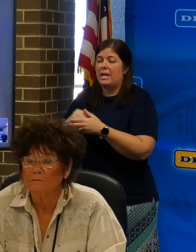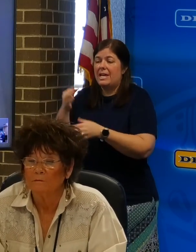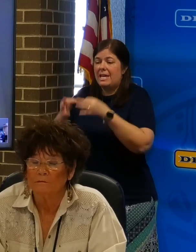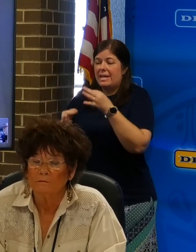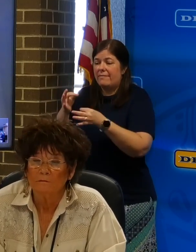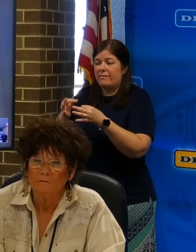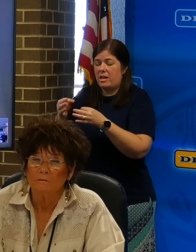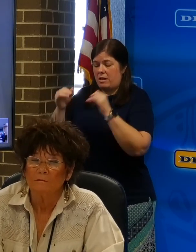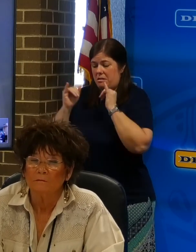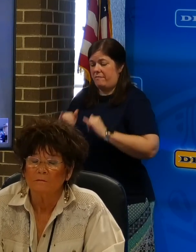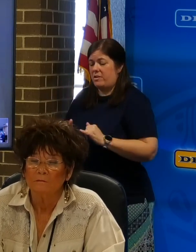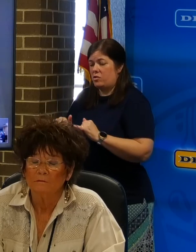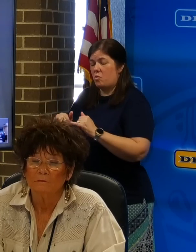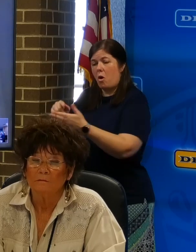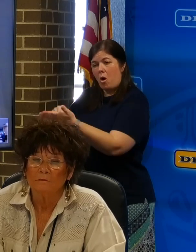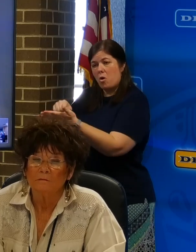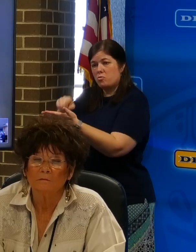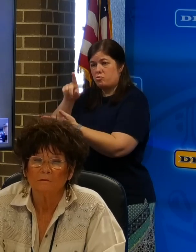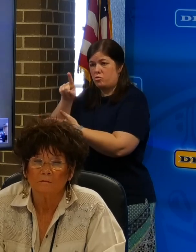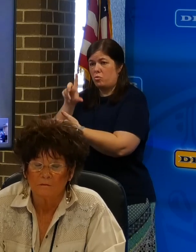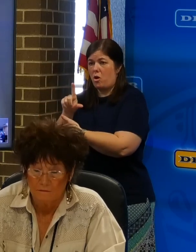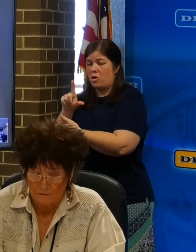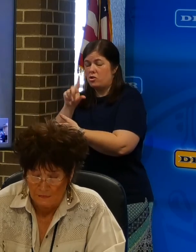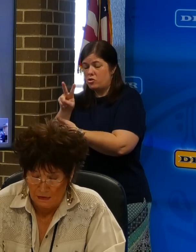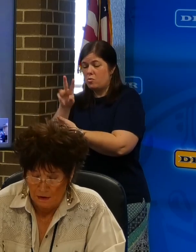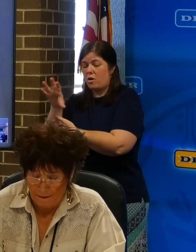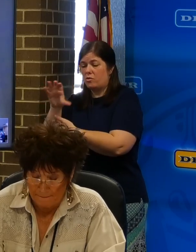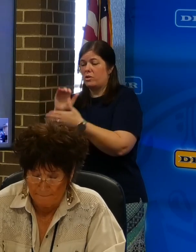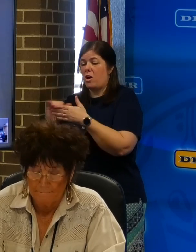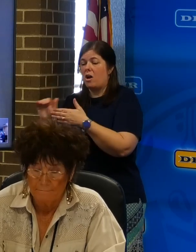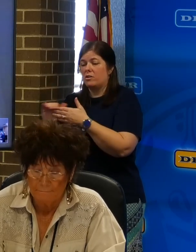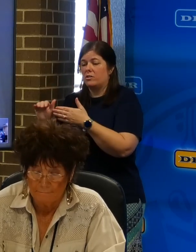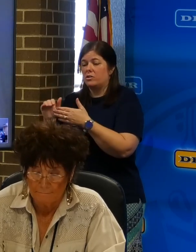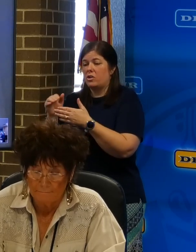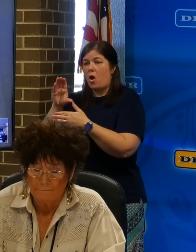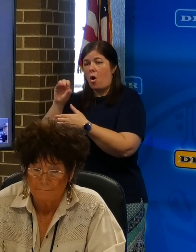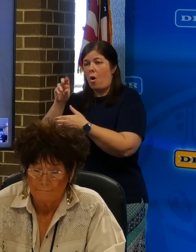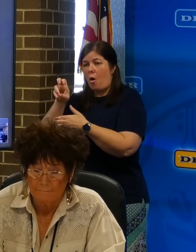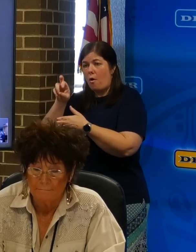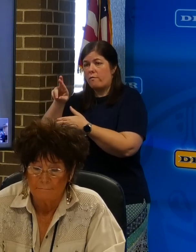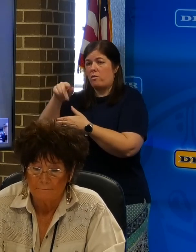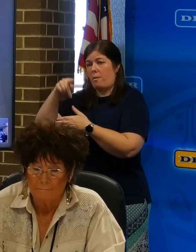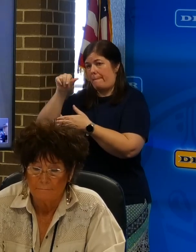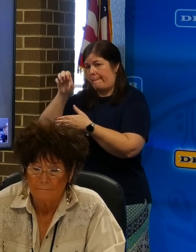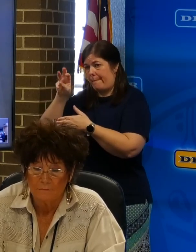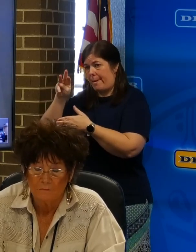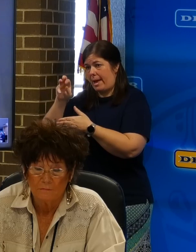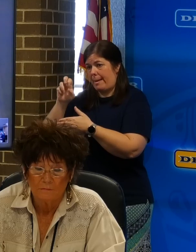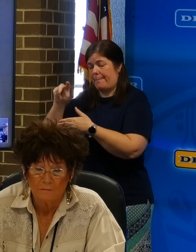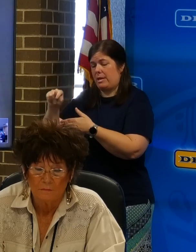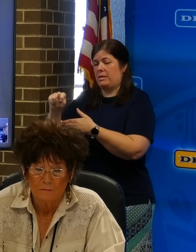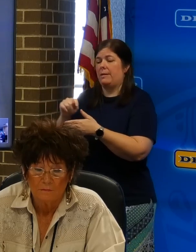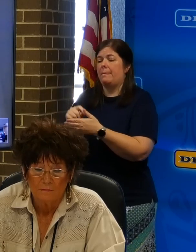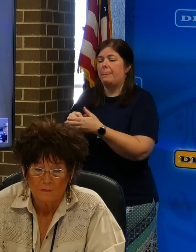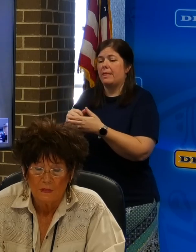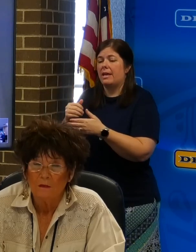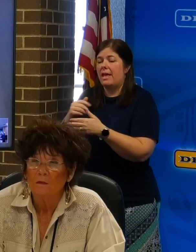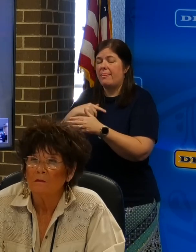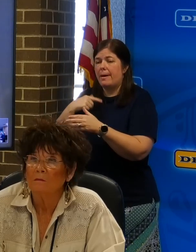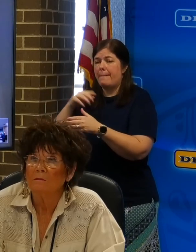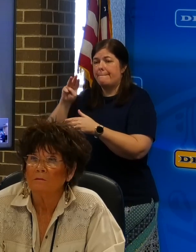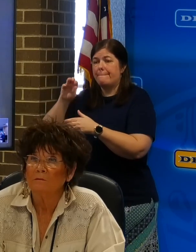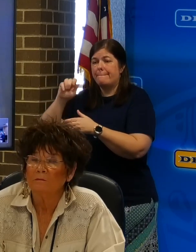overpayment, they can use the $600 weekly stimulus to pay that overpayment. The maximum amount that can be reimbursed for